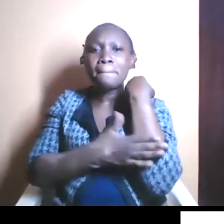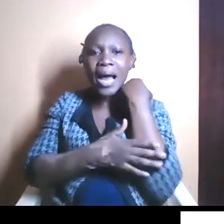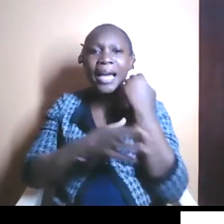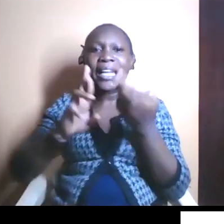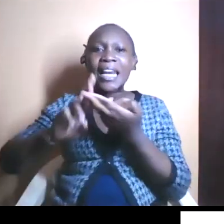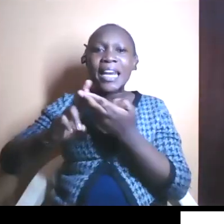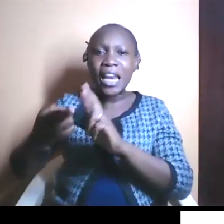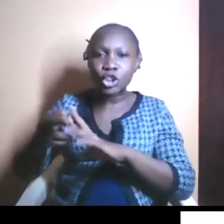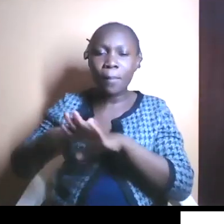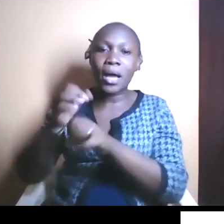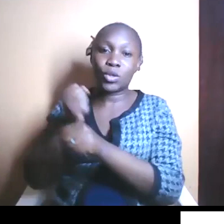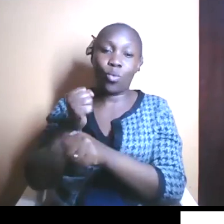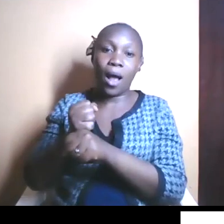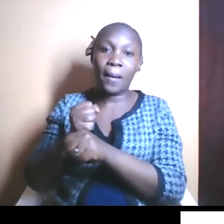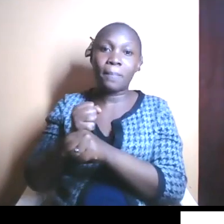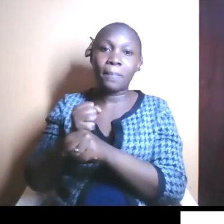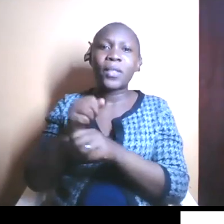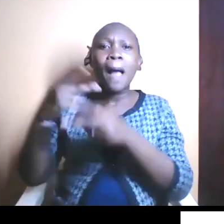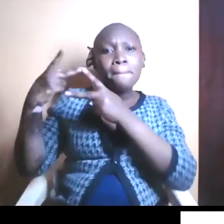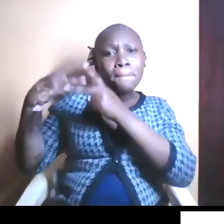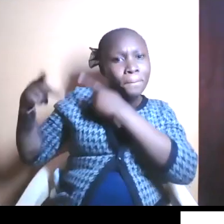profile can be found at